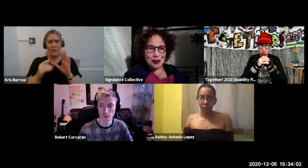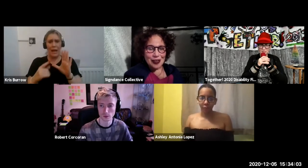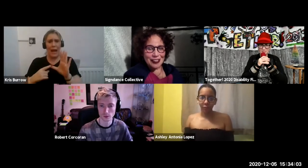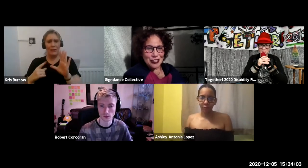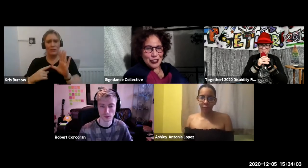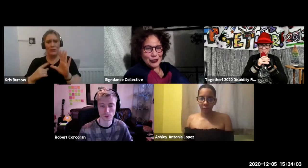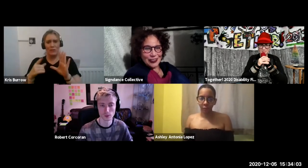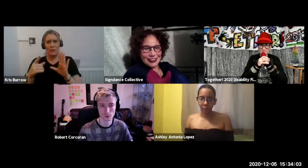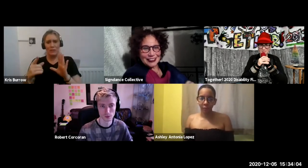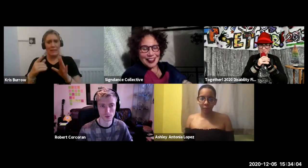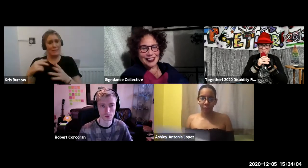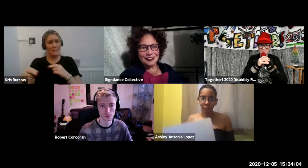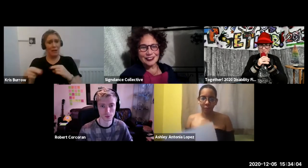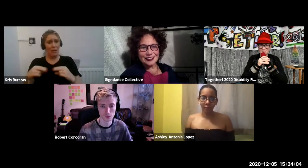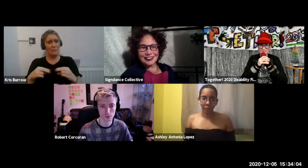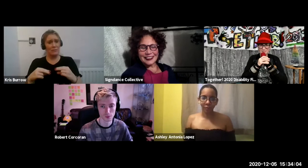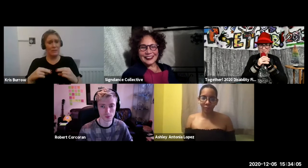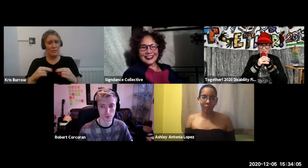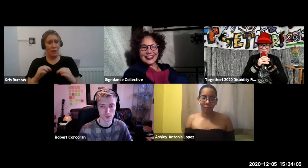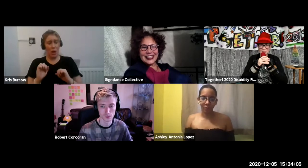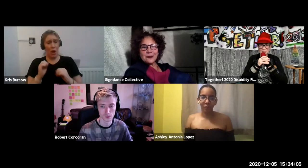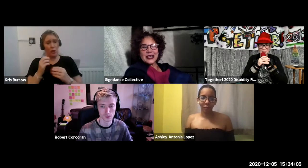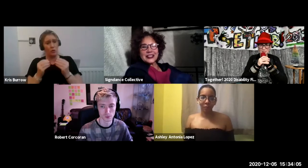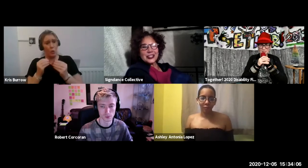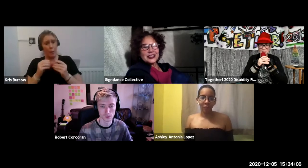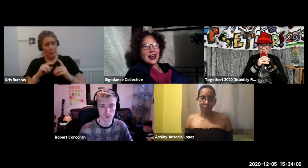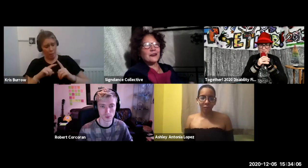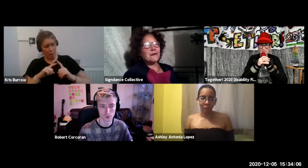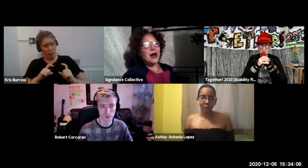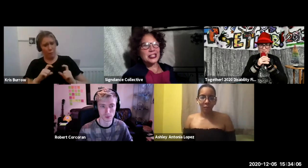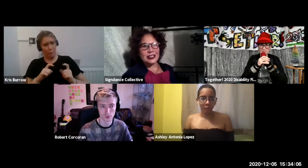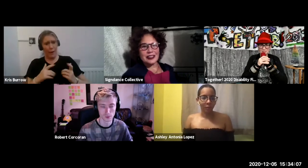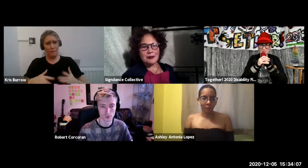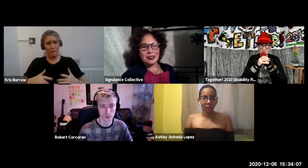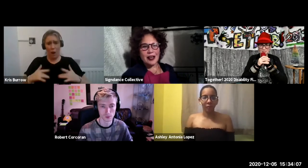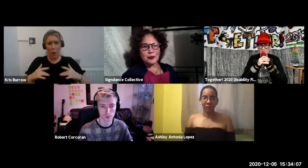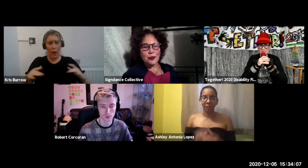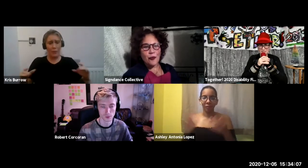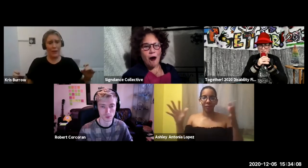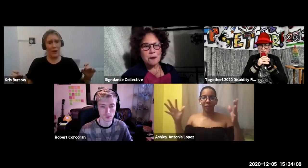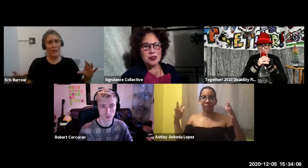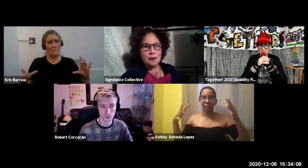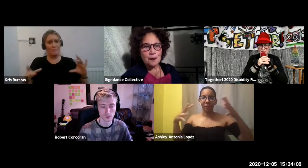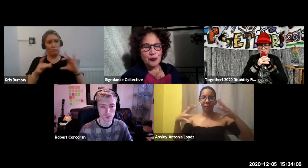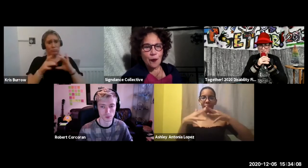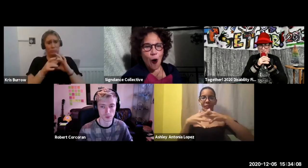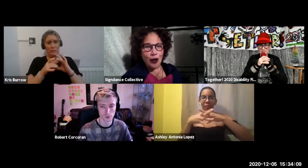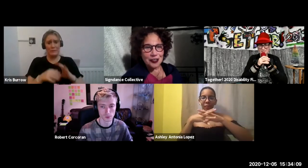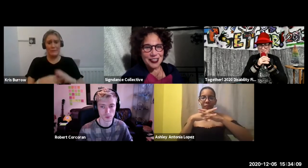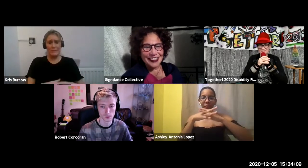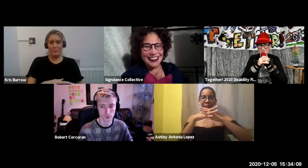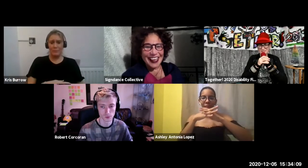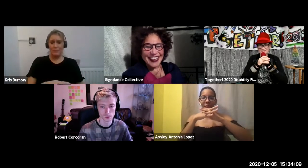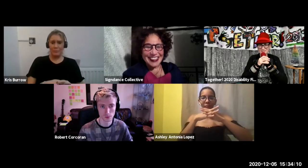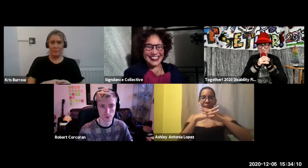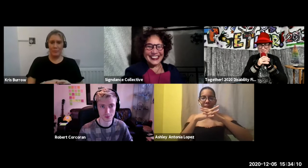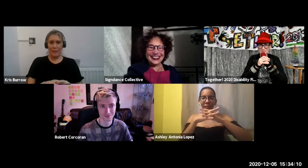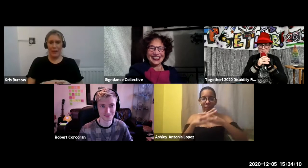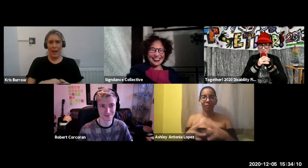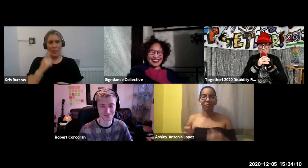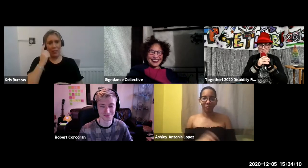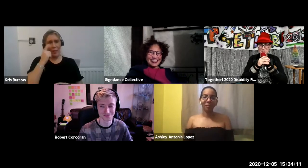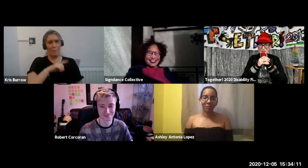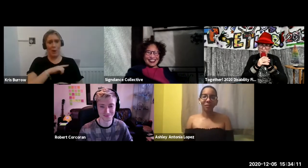out, to be honest, Ju. It just kind of, these pieces just kind of magicked themselves with Rob's wand, I